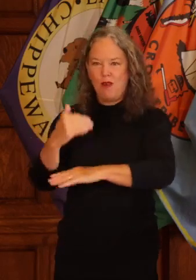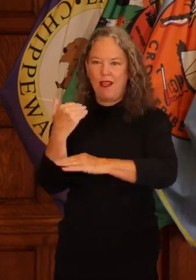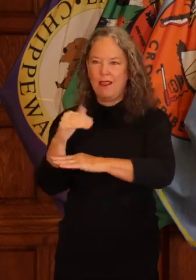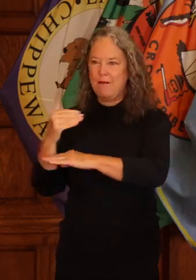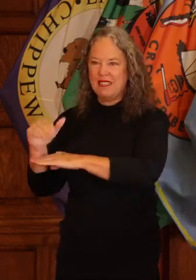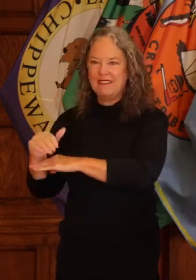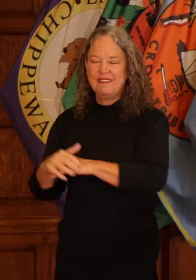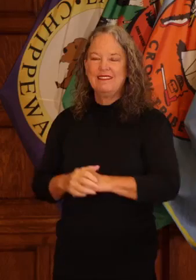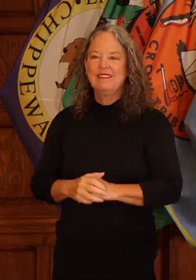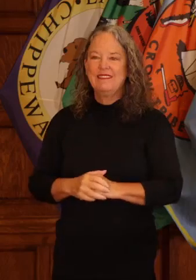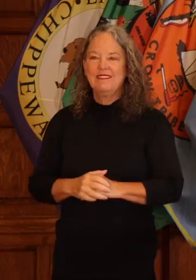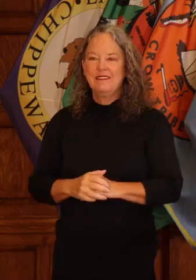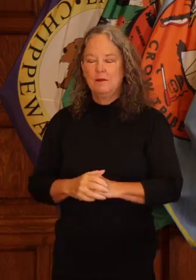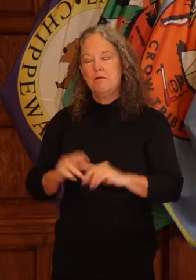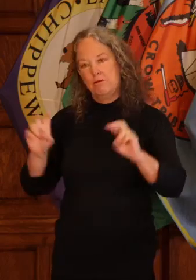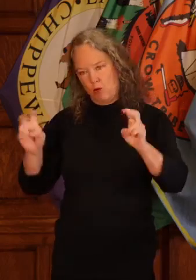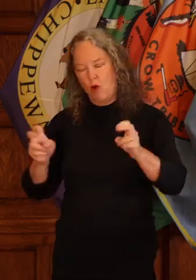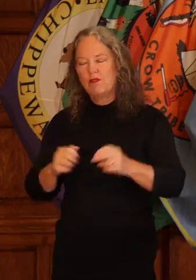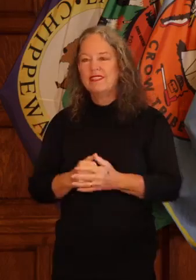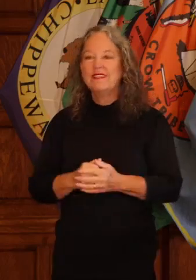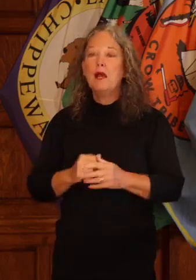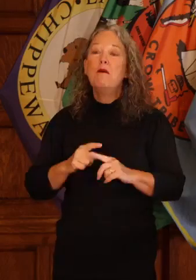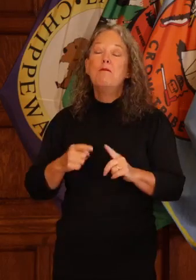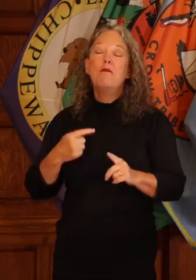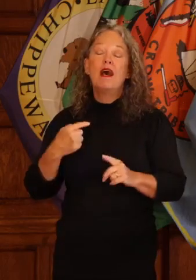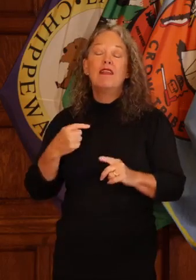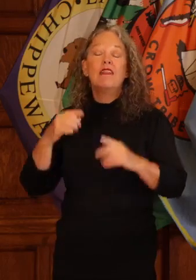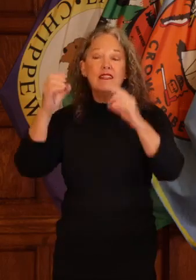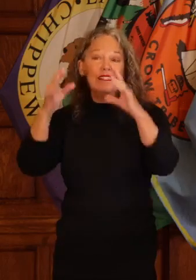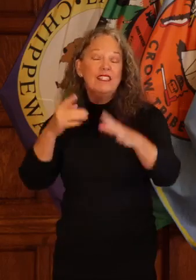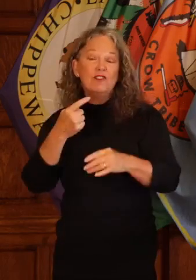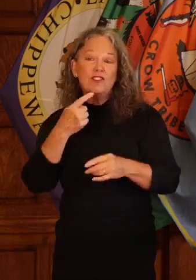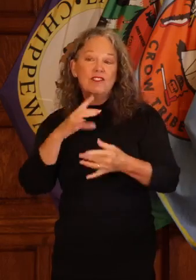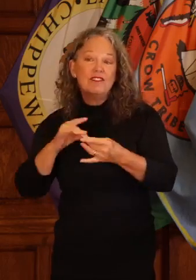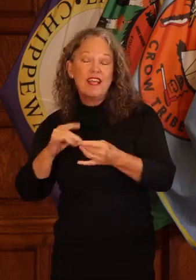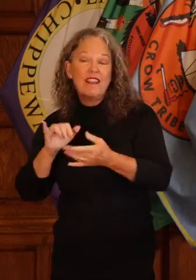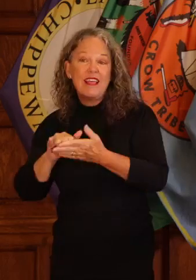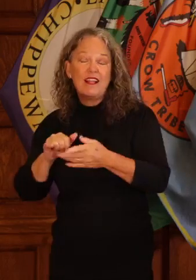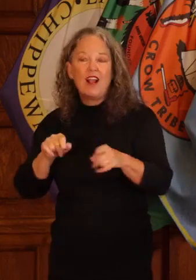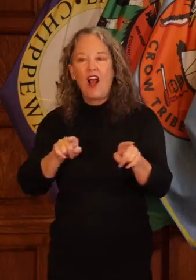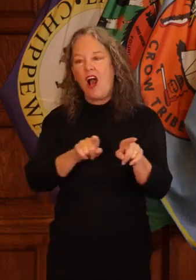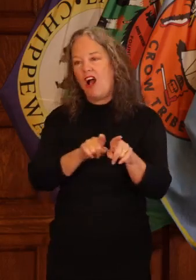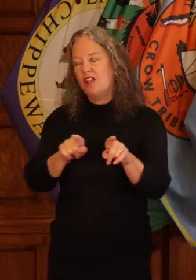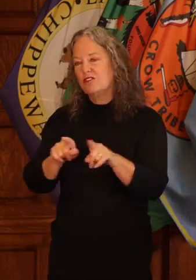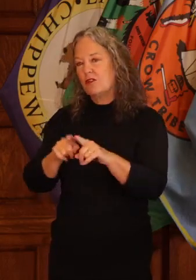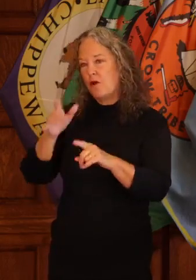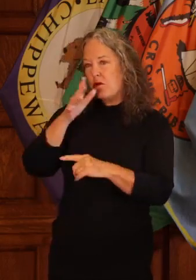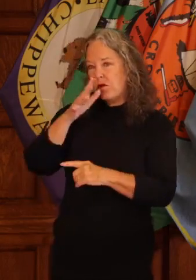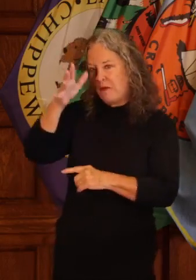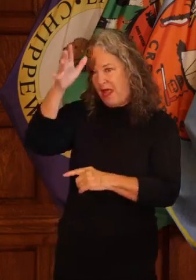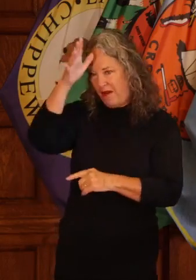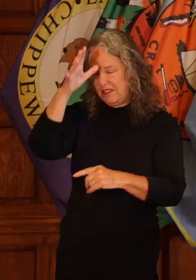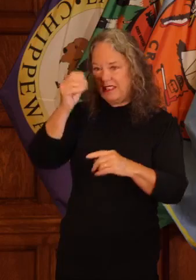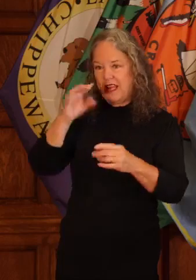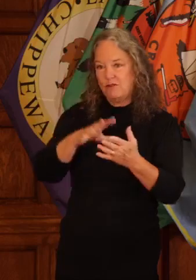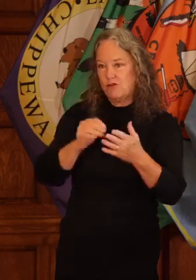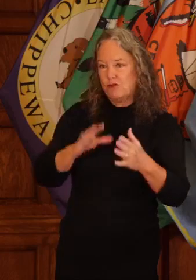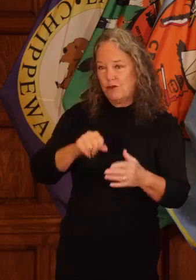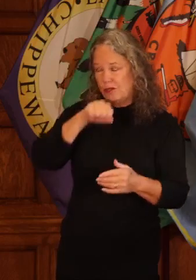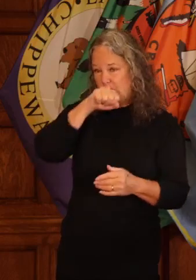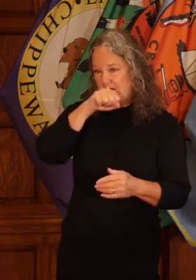quote. But I don't just hear from teachers about the success of these policies. Parents and students love it